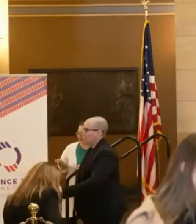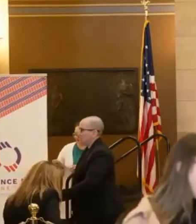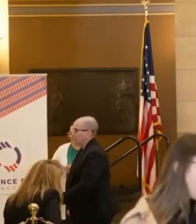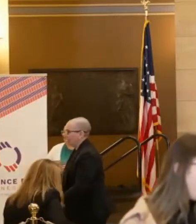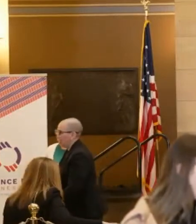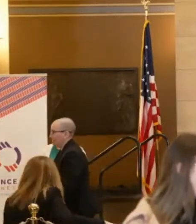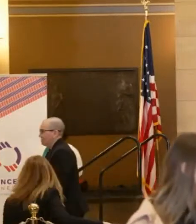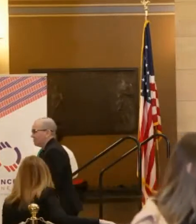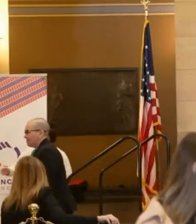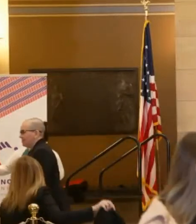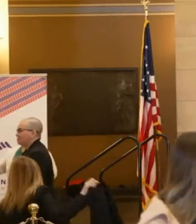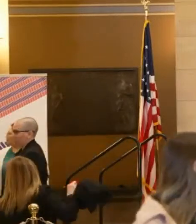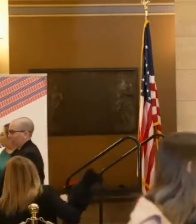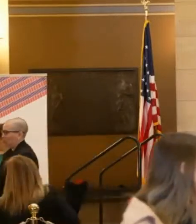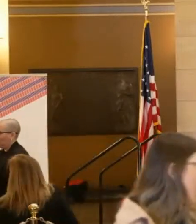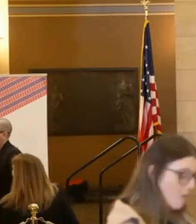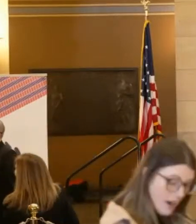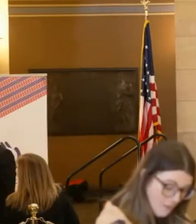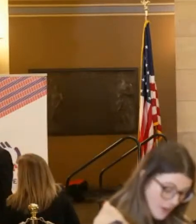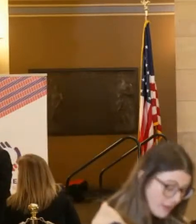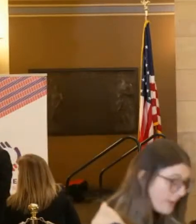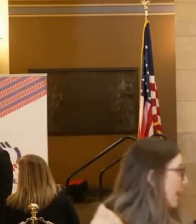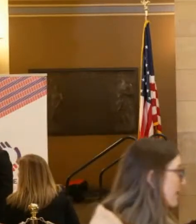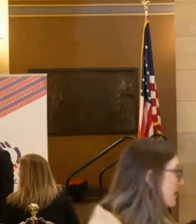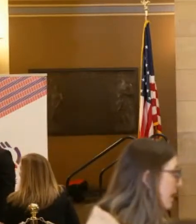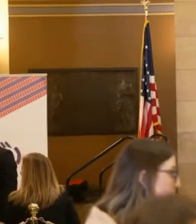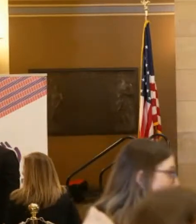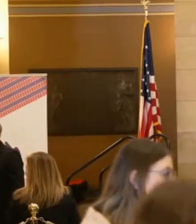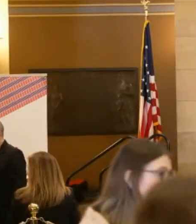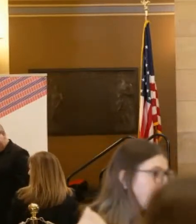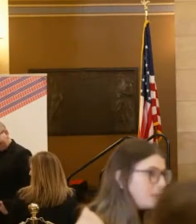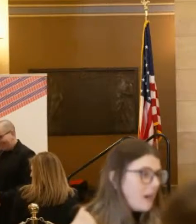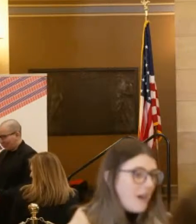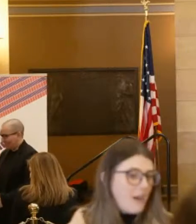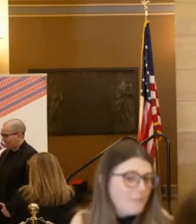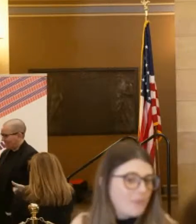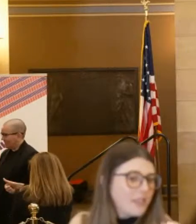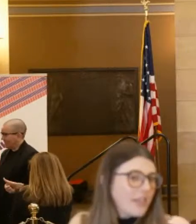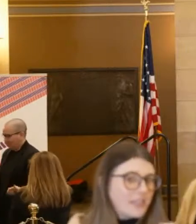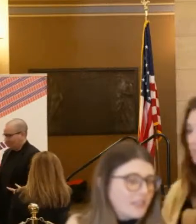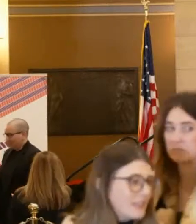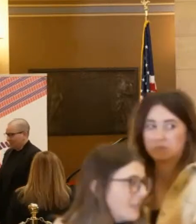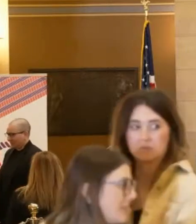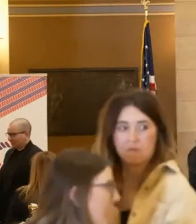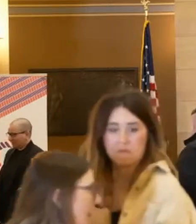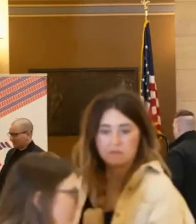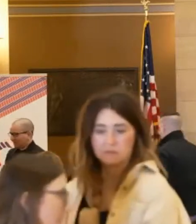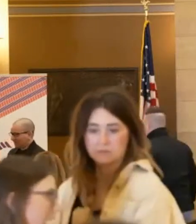I can't.